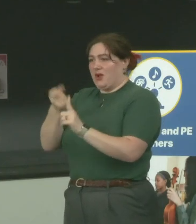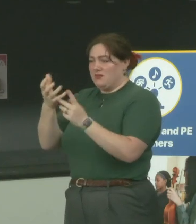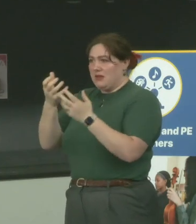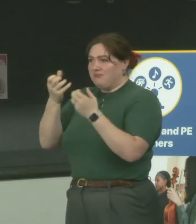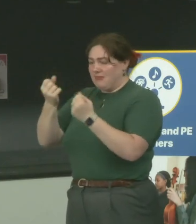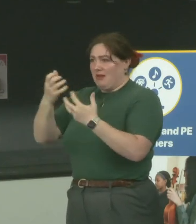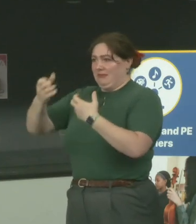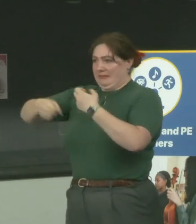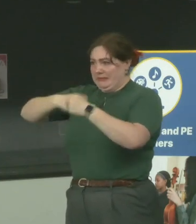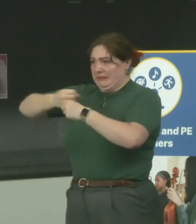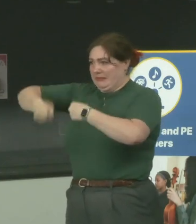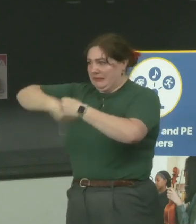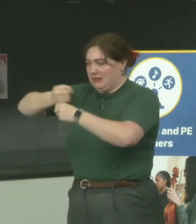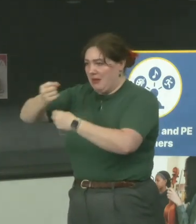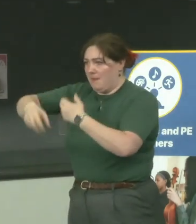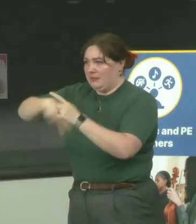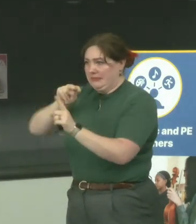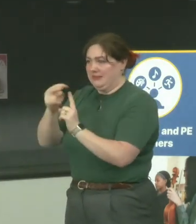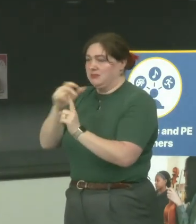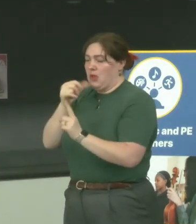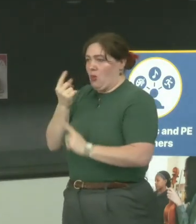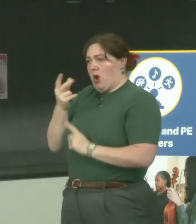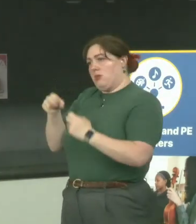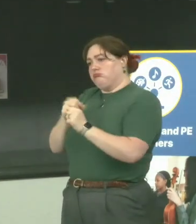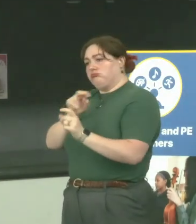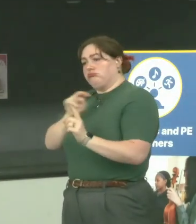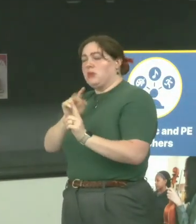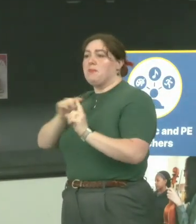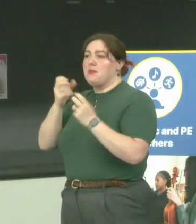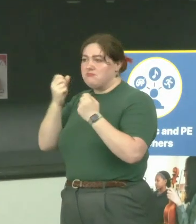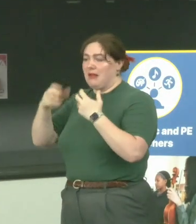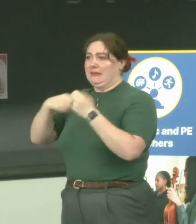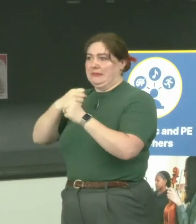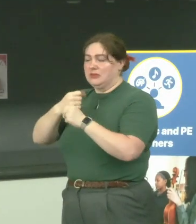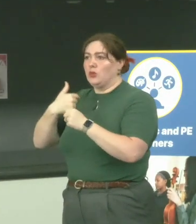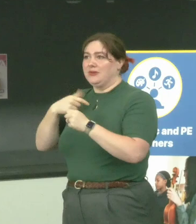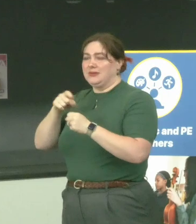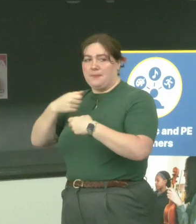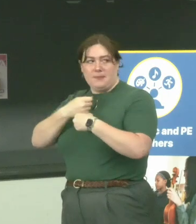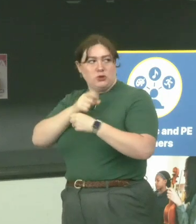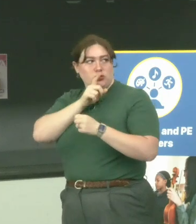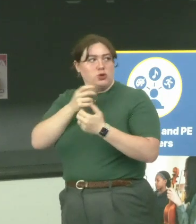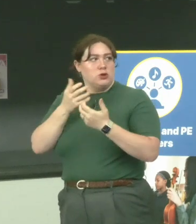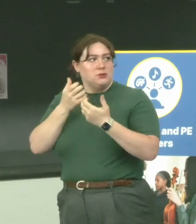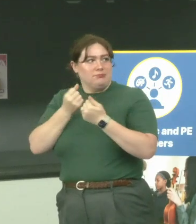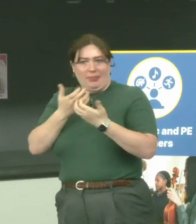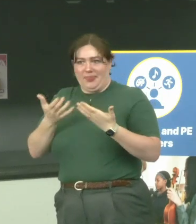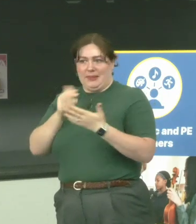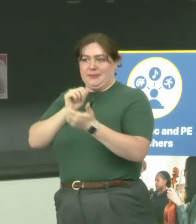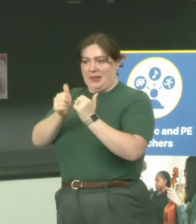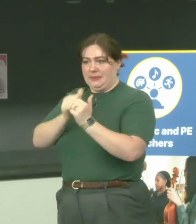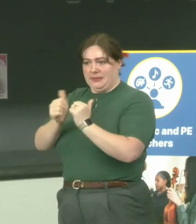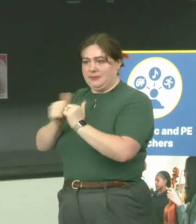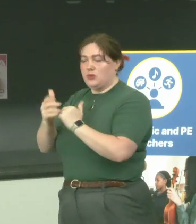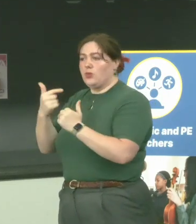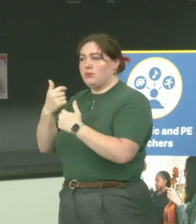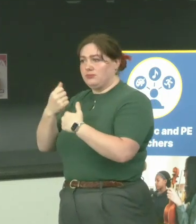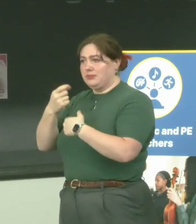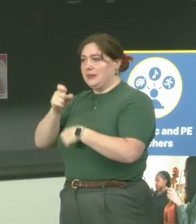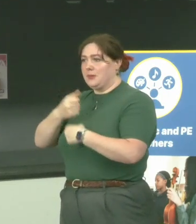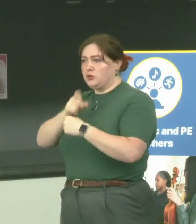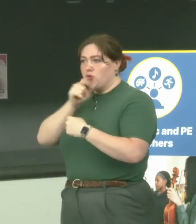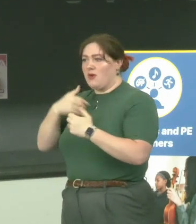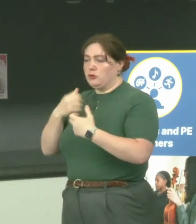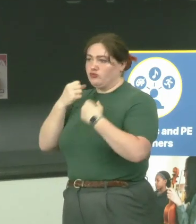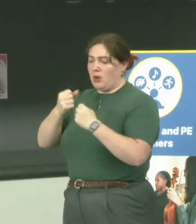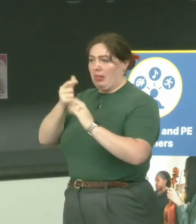multi-year perspective? We need to make sure that our levy passes. We need to make sure that we have a strong legislative push to make